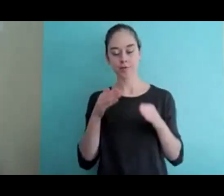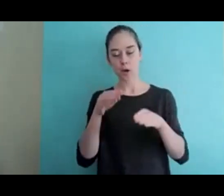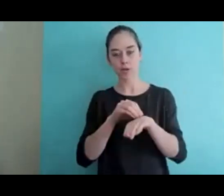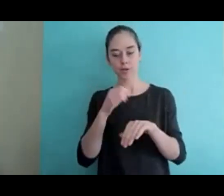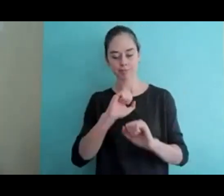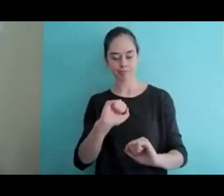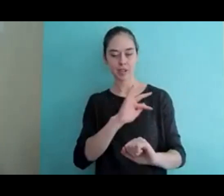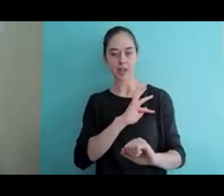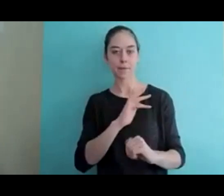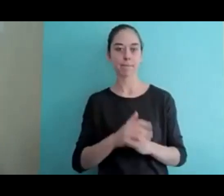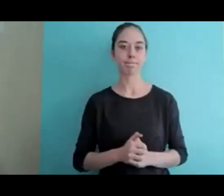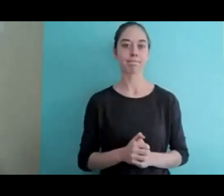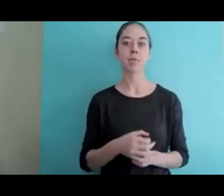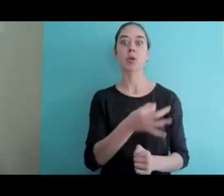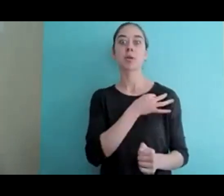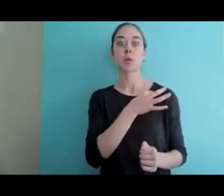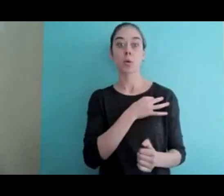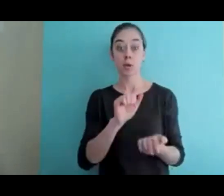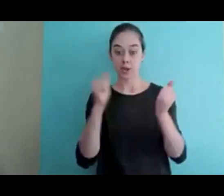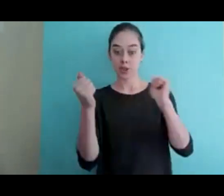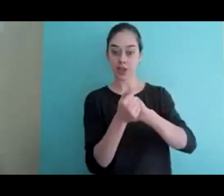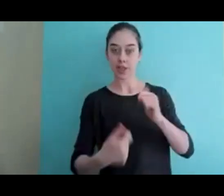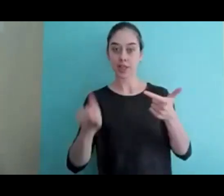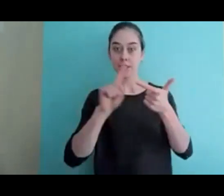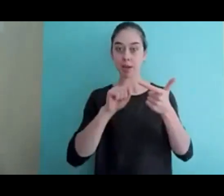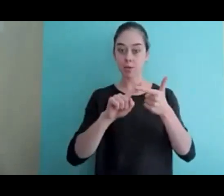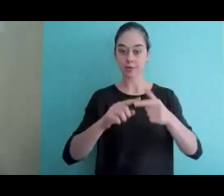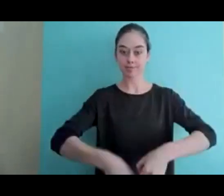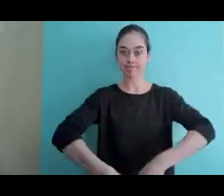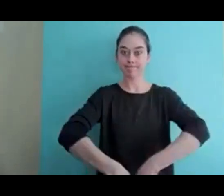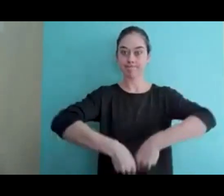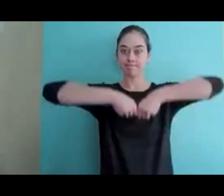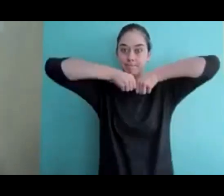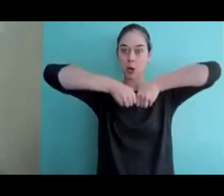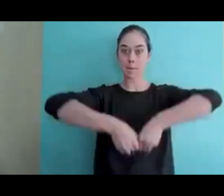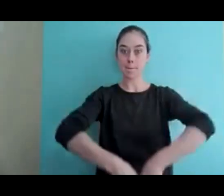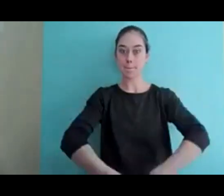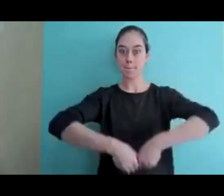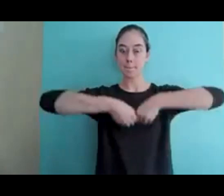Just good. Next one, pull-ups. Ready?